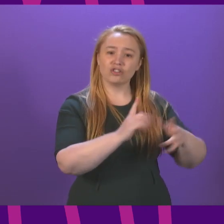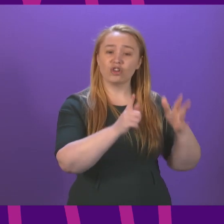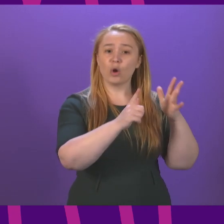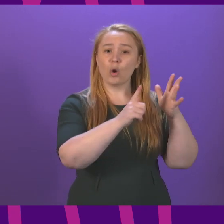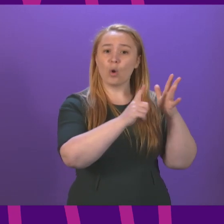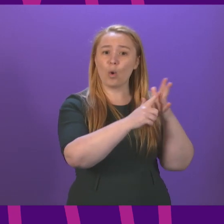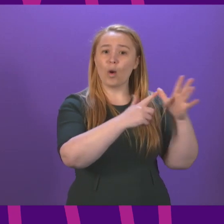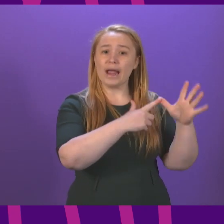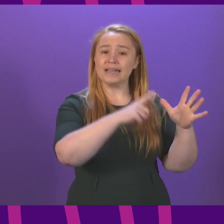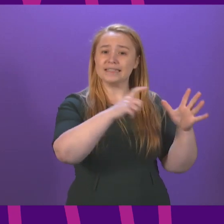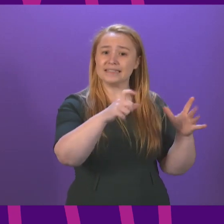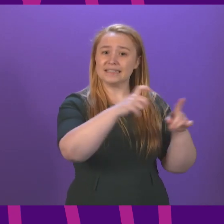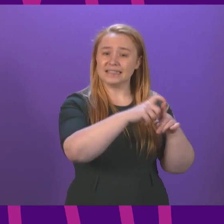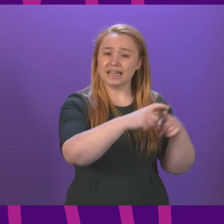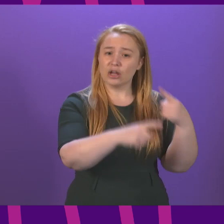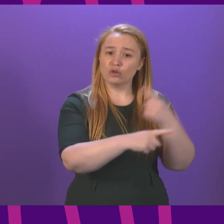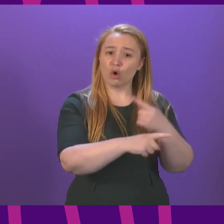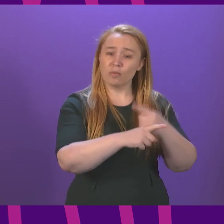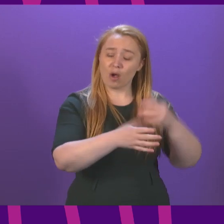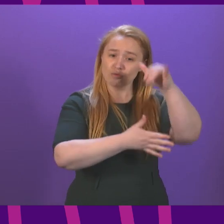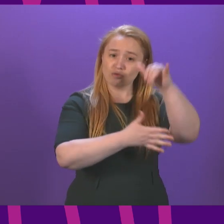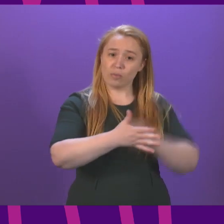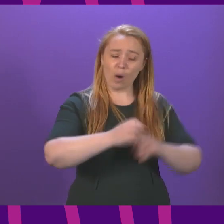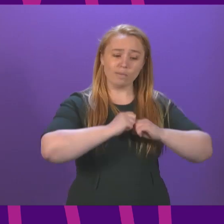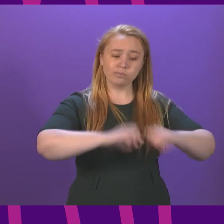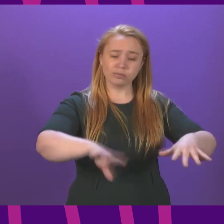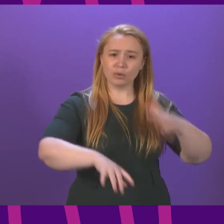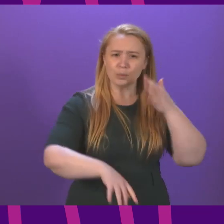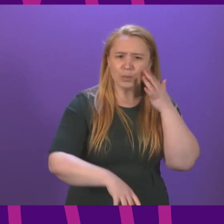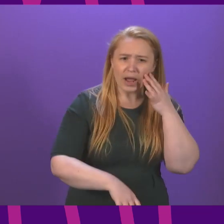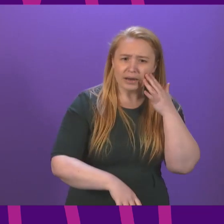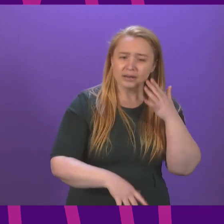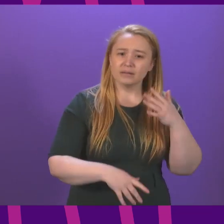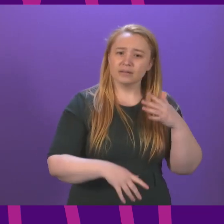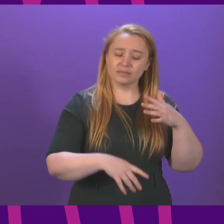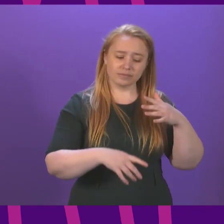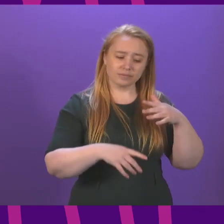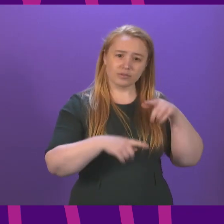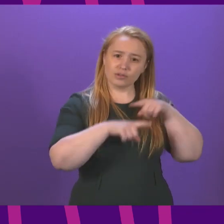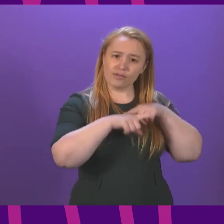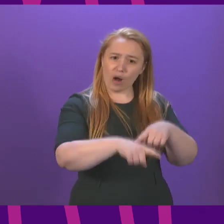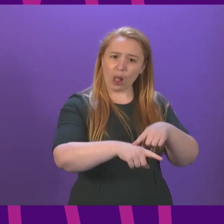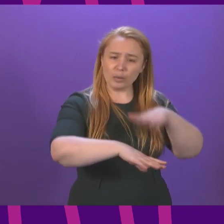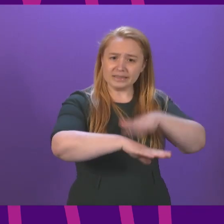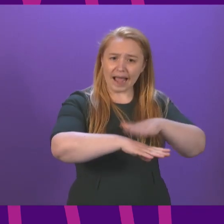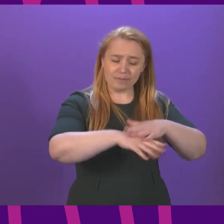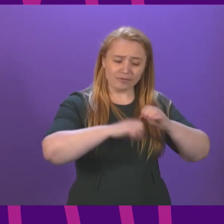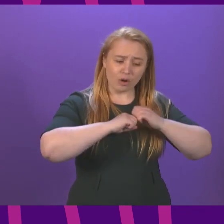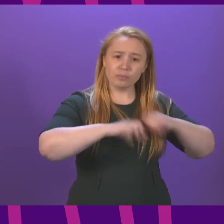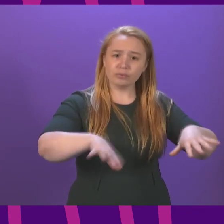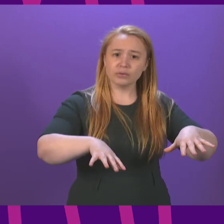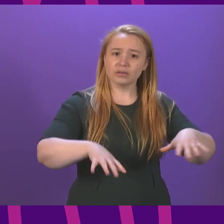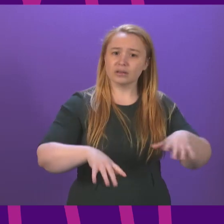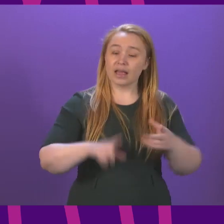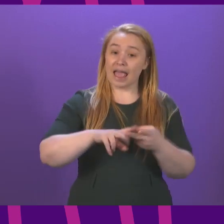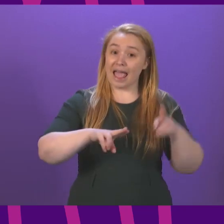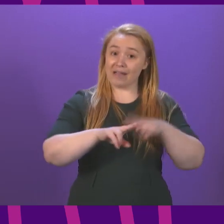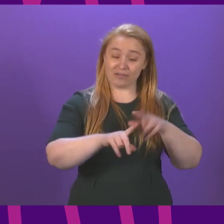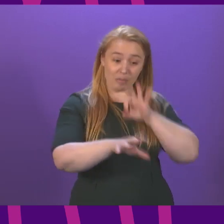timetable of the publication of a report that they have been asked to produce should be. If we were to do that, Willie Rennie, I am pretty